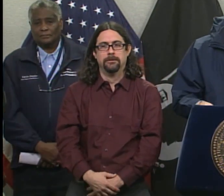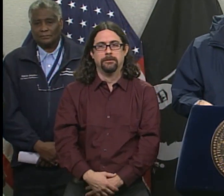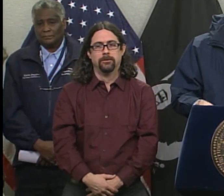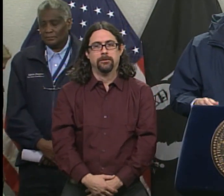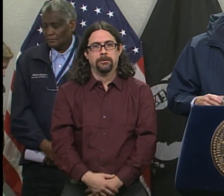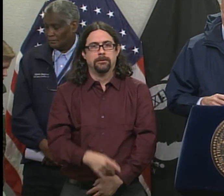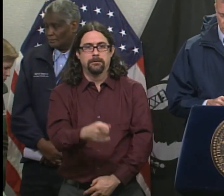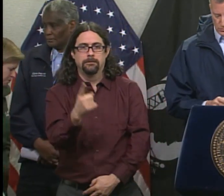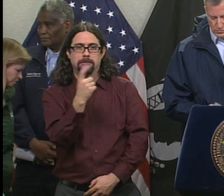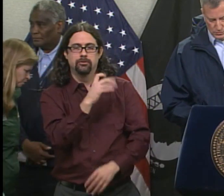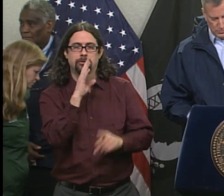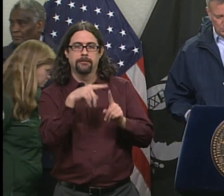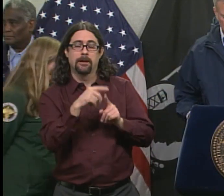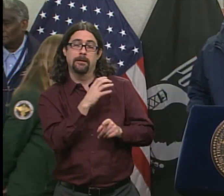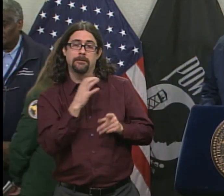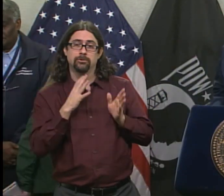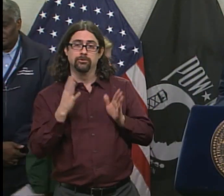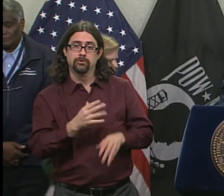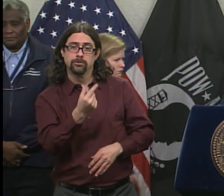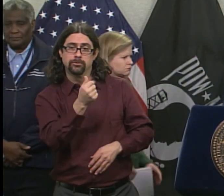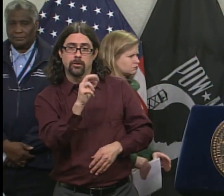taken ultimately?